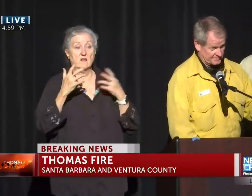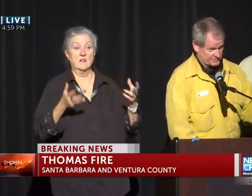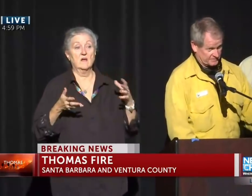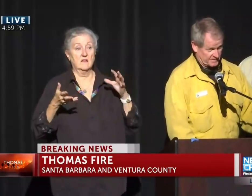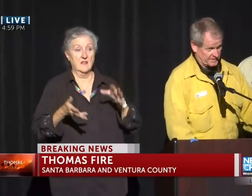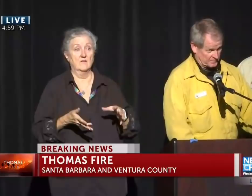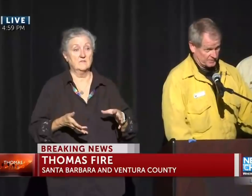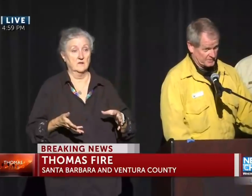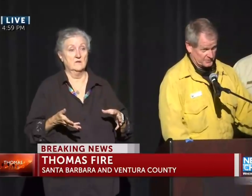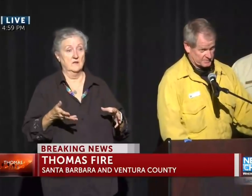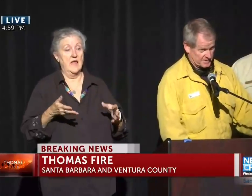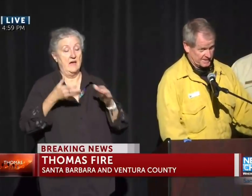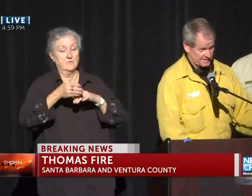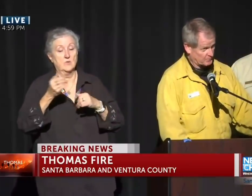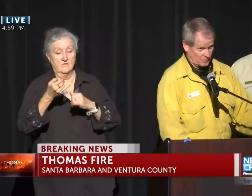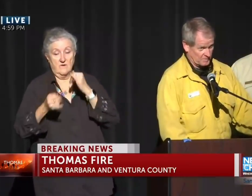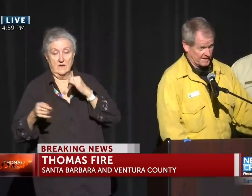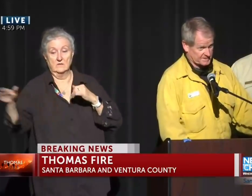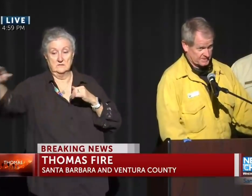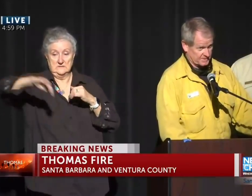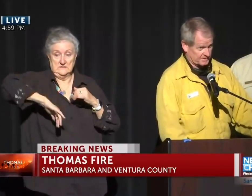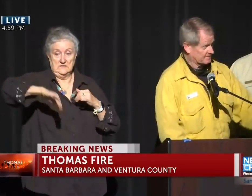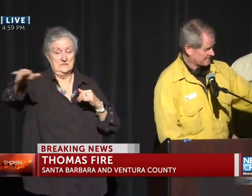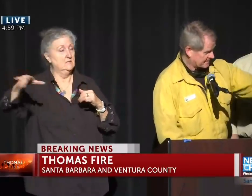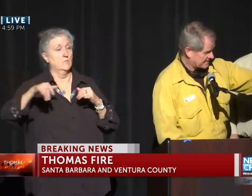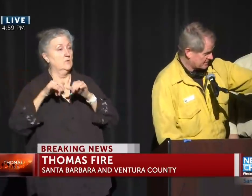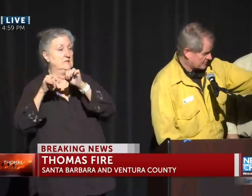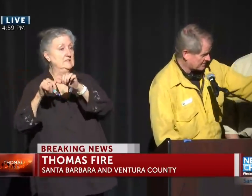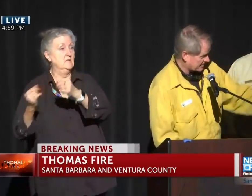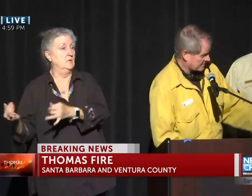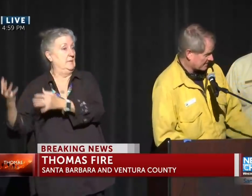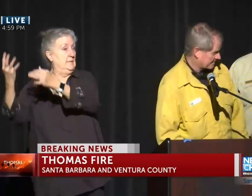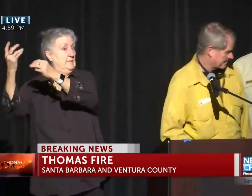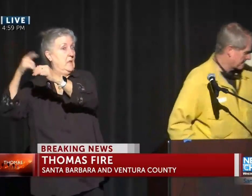of duration after the final perimeter is made. It won't last long.